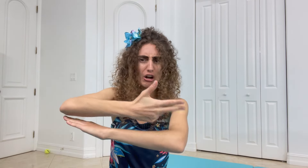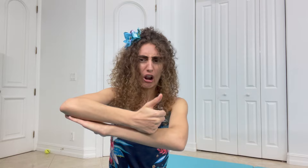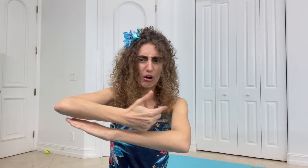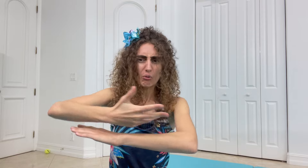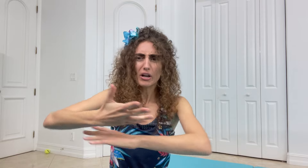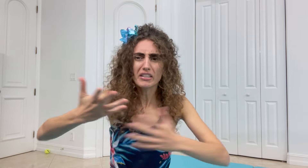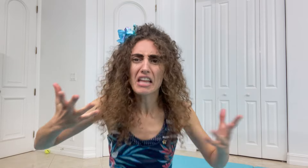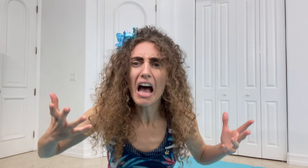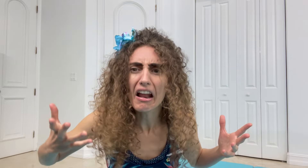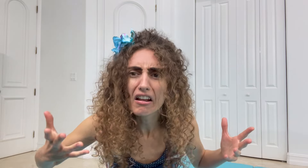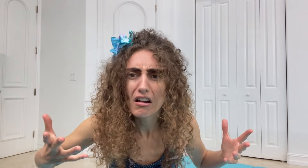What is that?